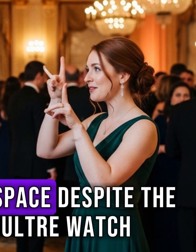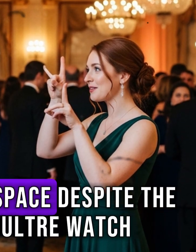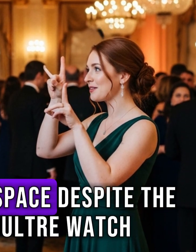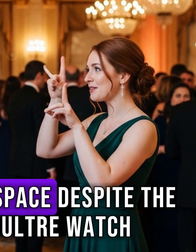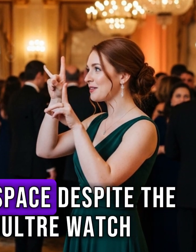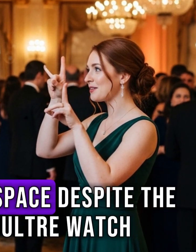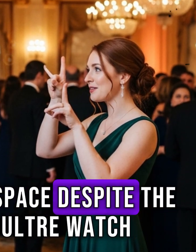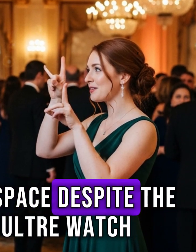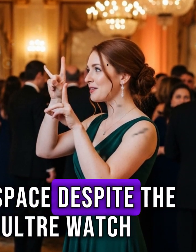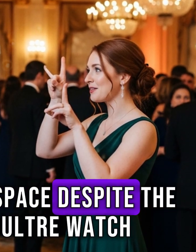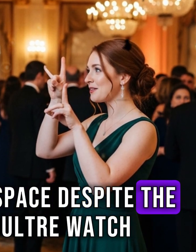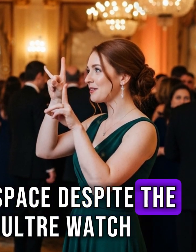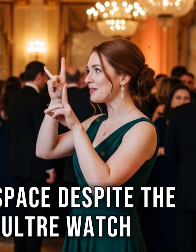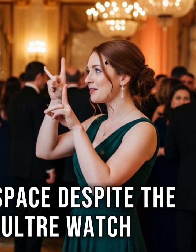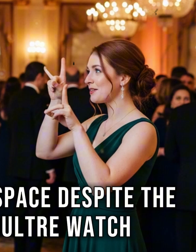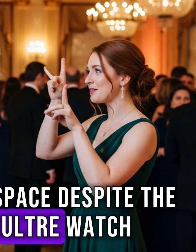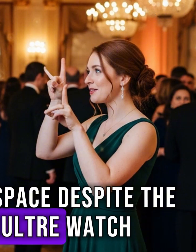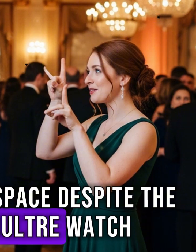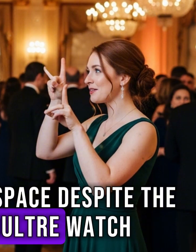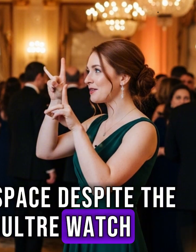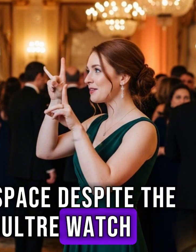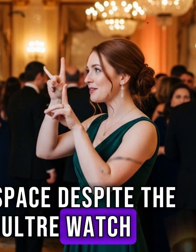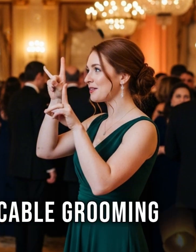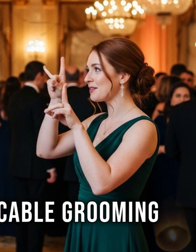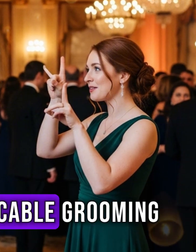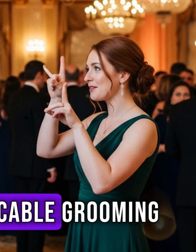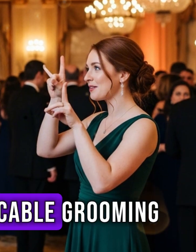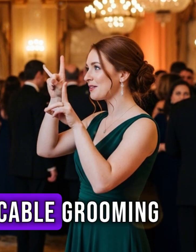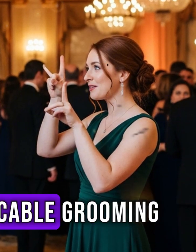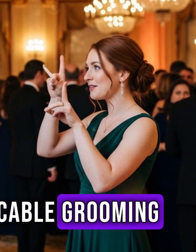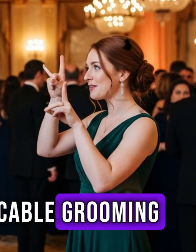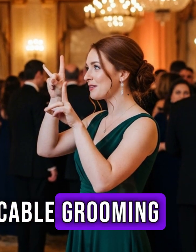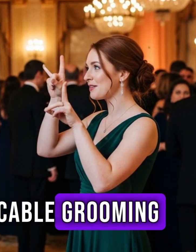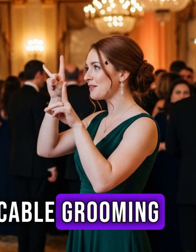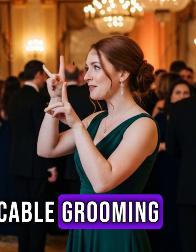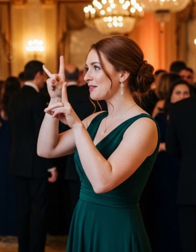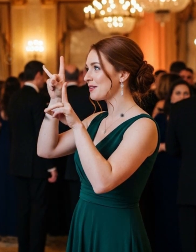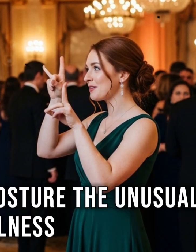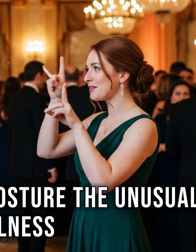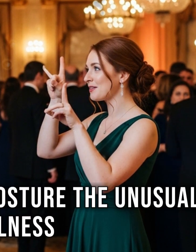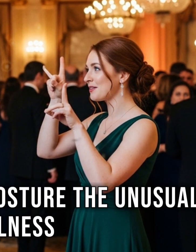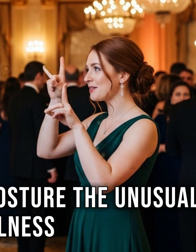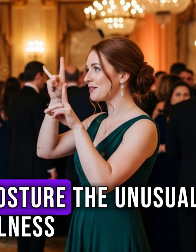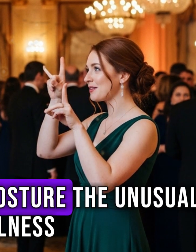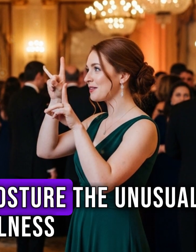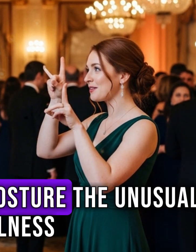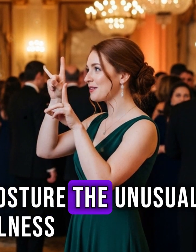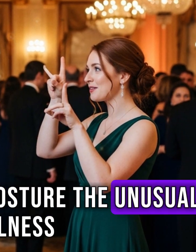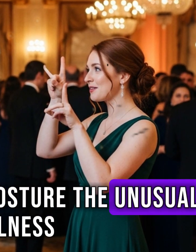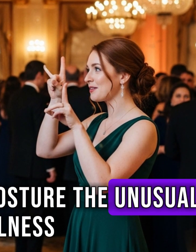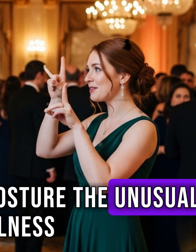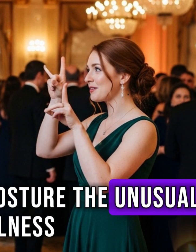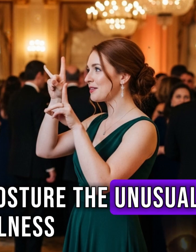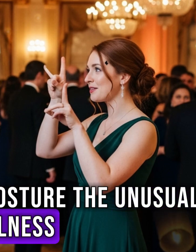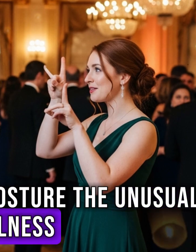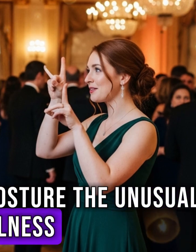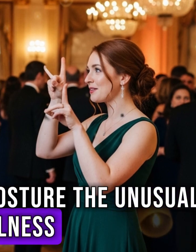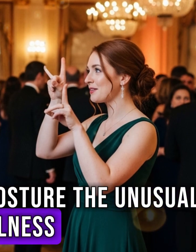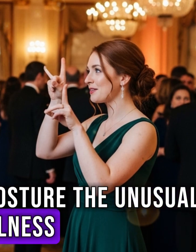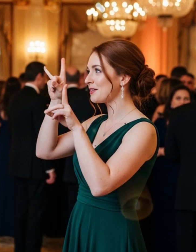space. Despite the Jaeger-LeCoultre watch and the impeccable grooming, something in his posture, the unusual stillness, the